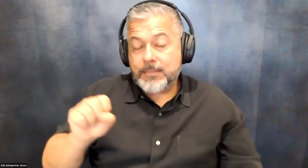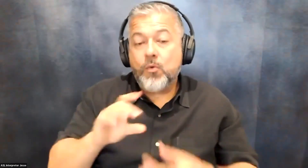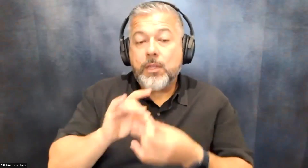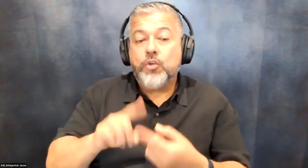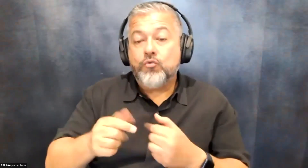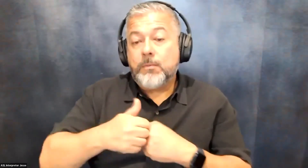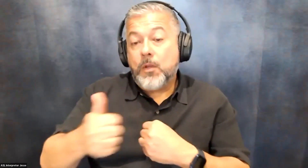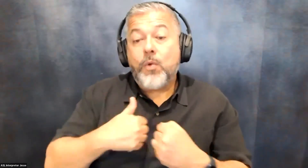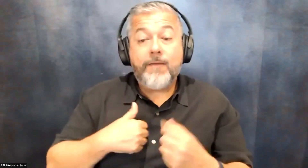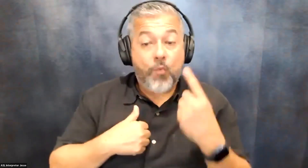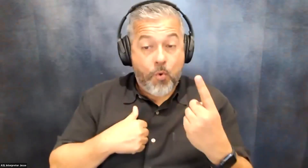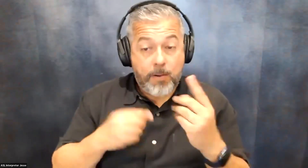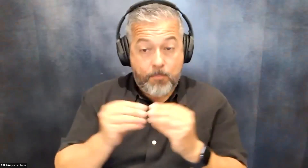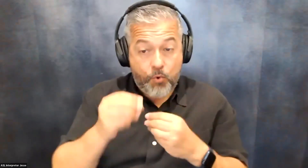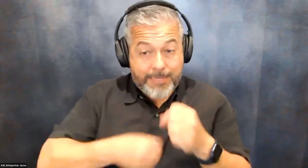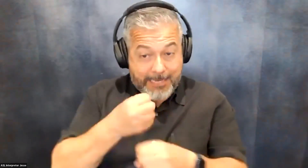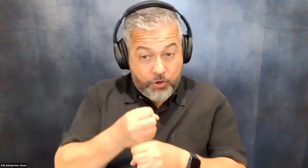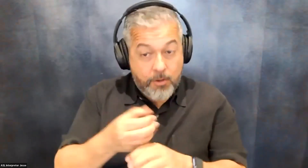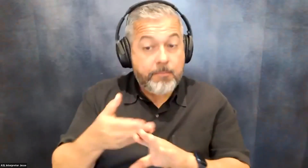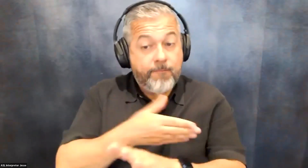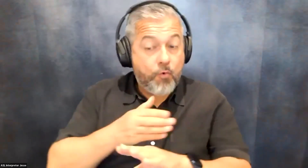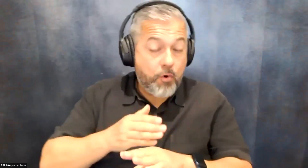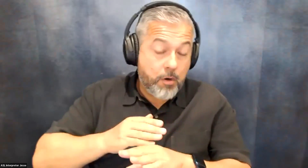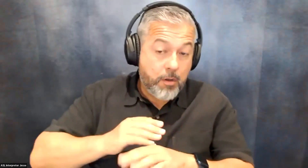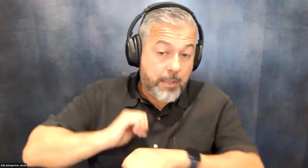more year for the implementation of the rate study.